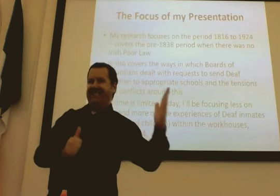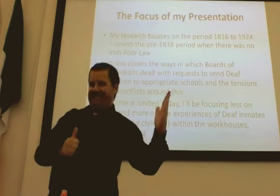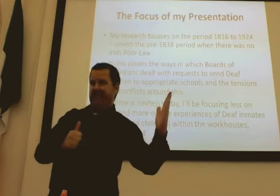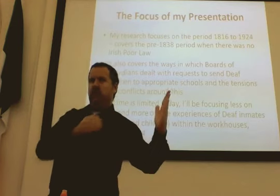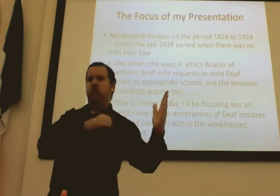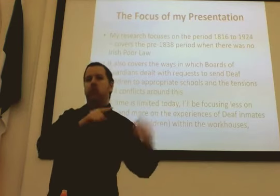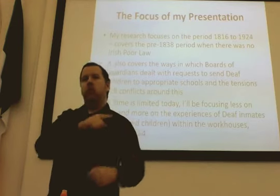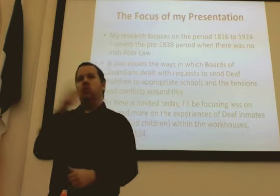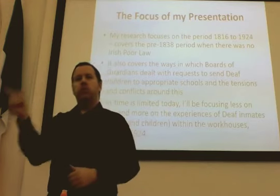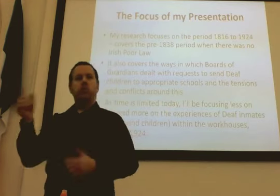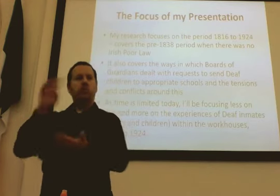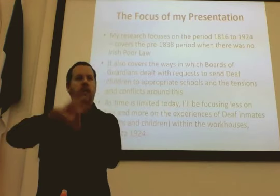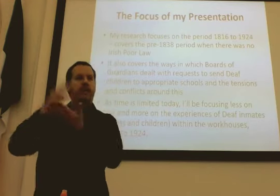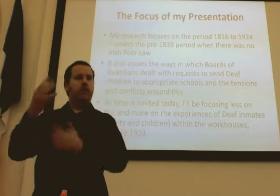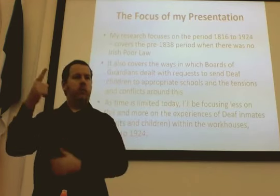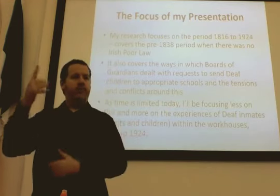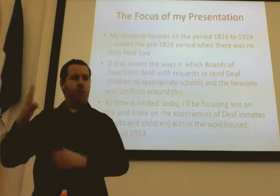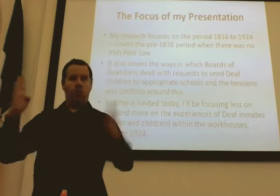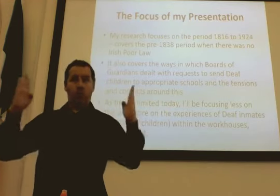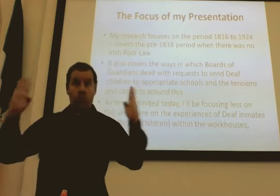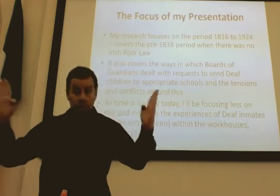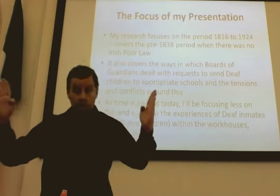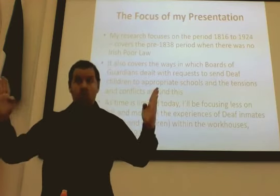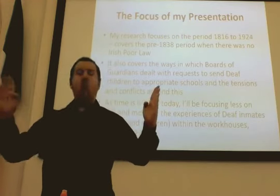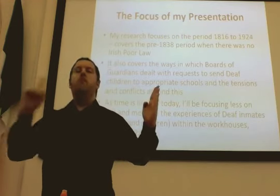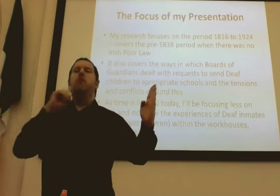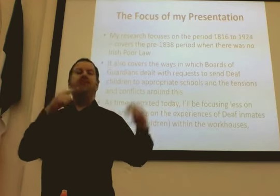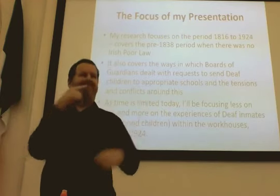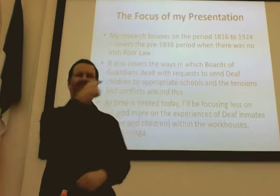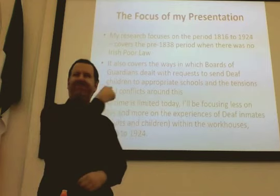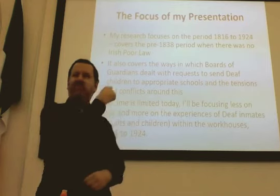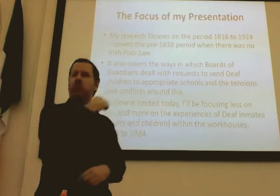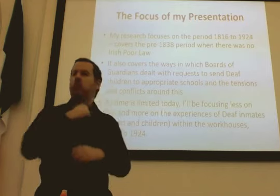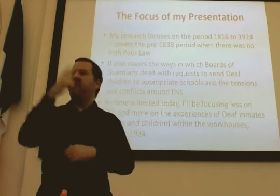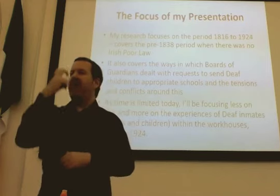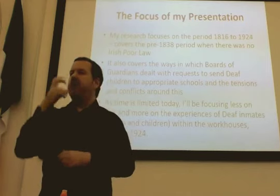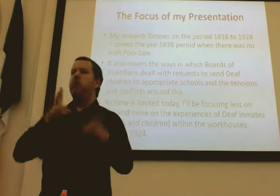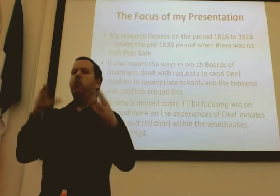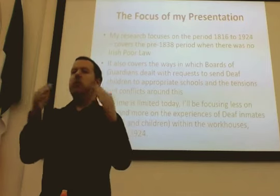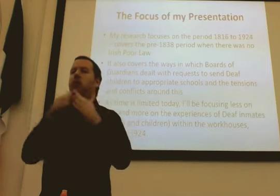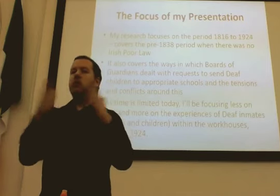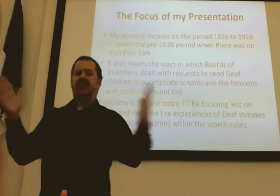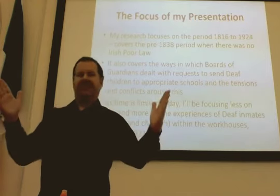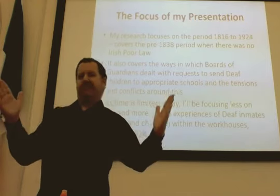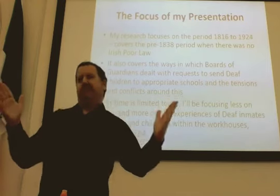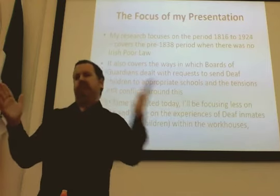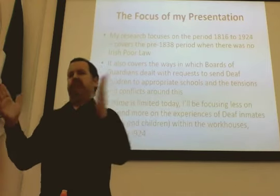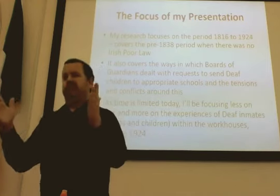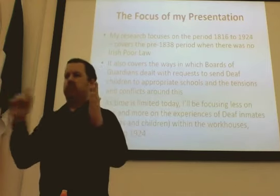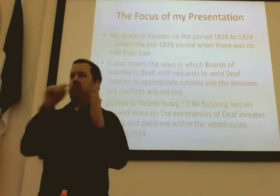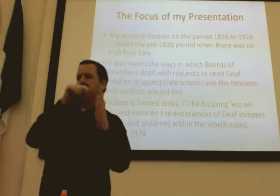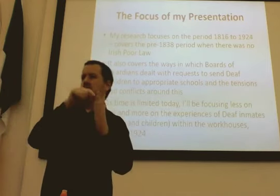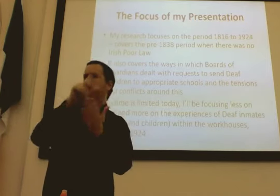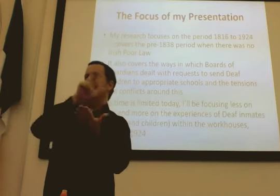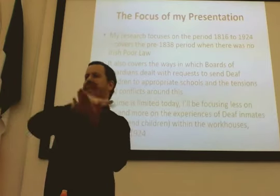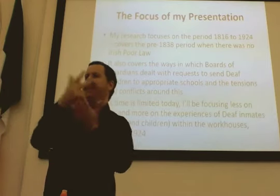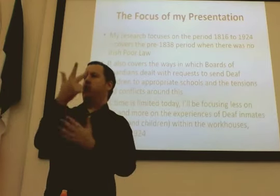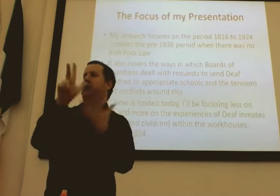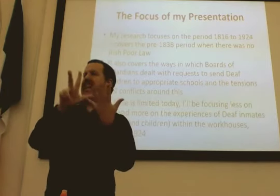on 1816 to 1924 as a period. But tonight, for the workout presentation, I'm